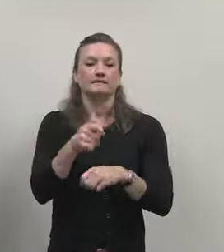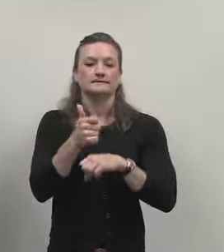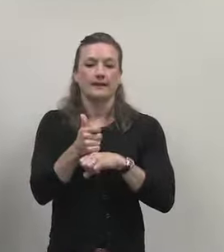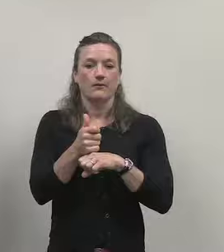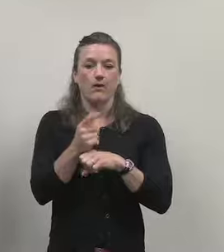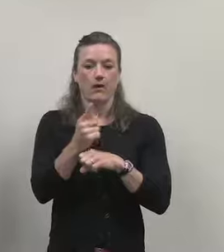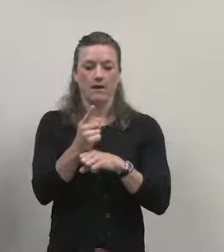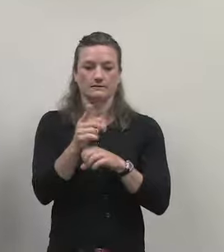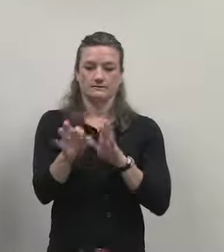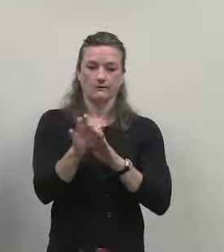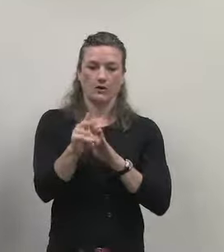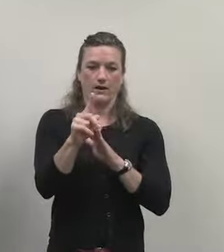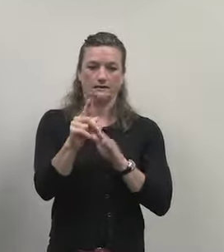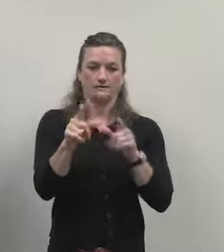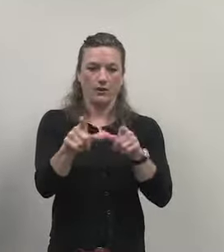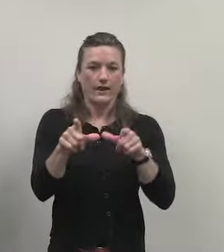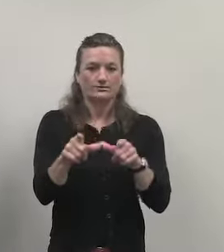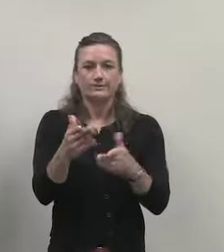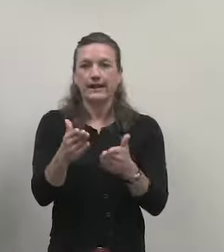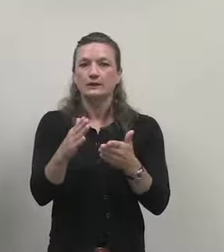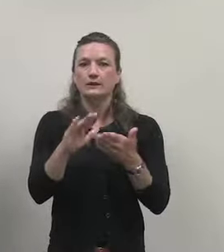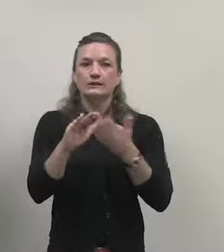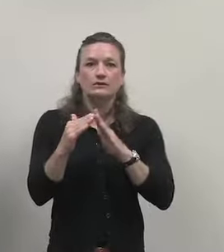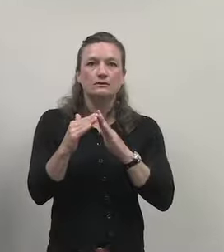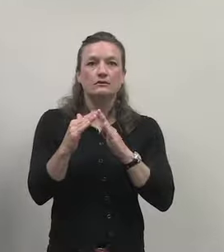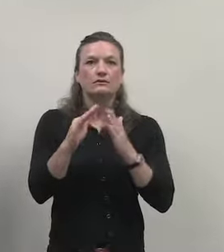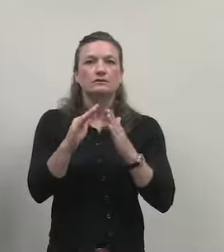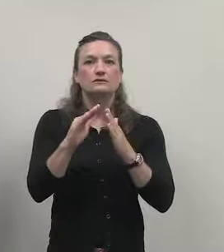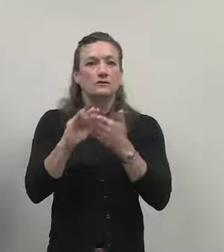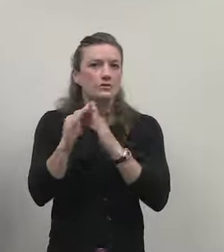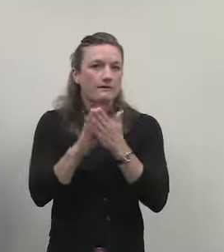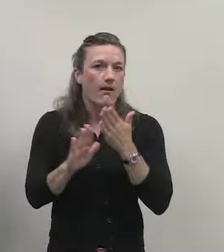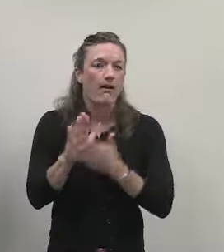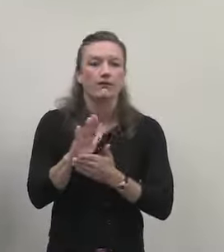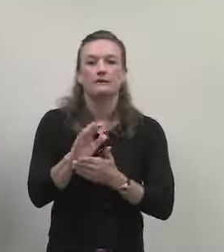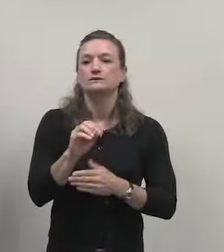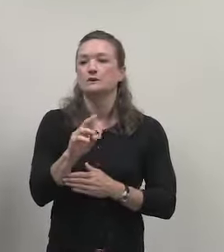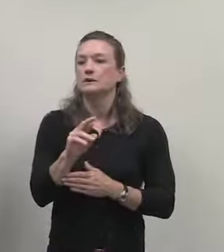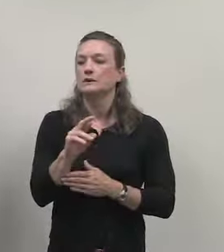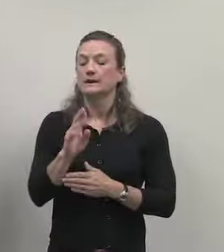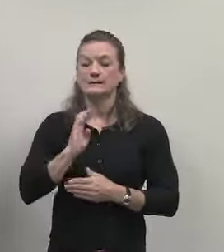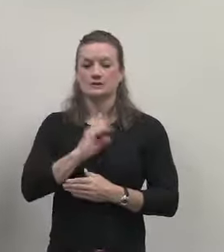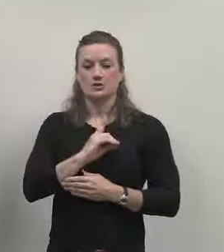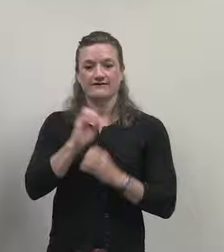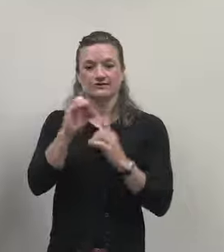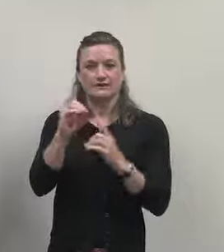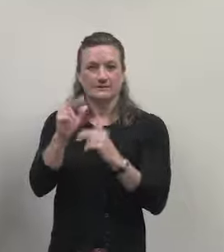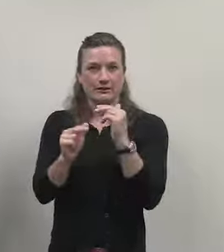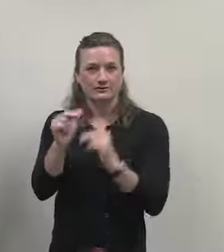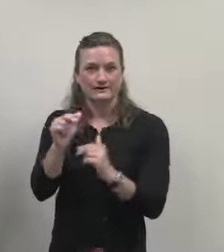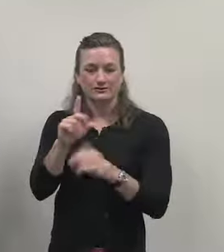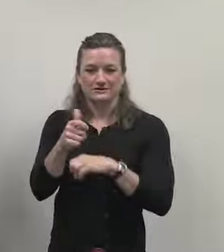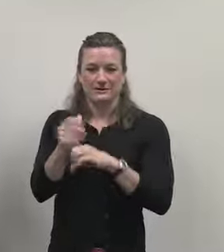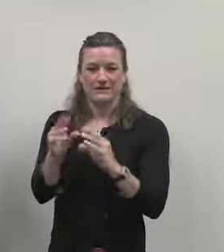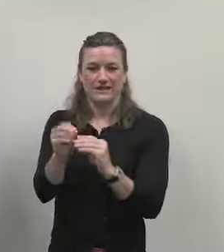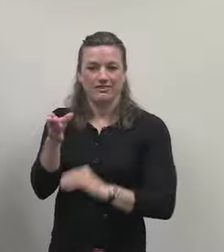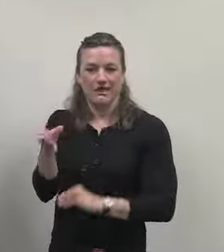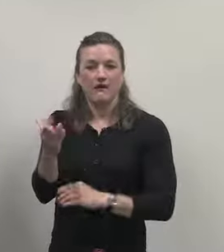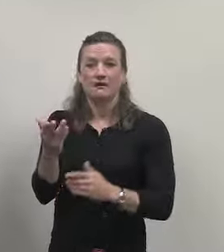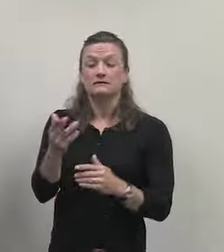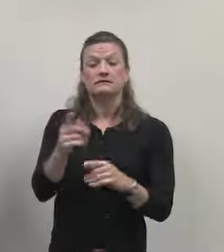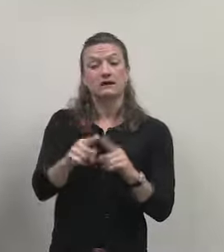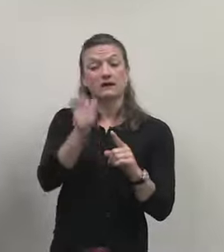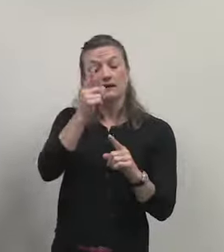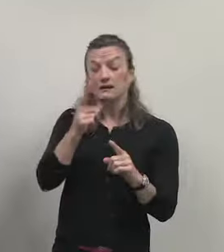central location. In some instances, it's done at the community college. In some instances, it's done at the Board of Education. But it's up to the different